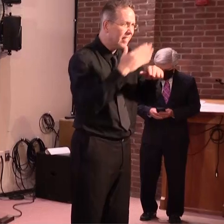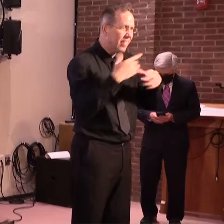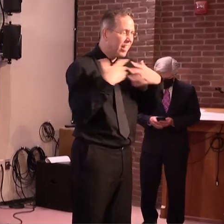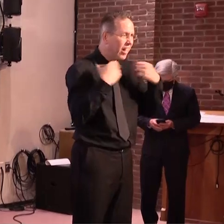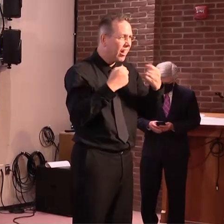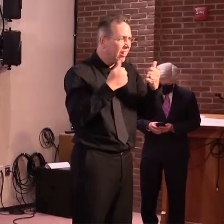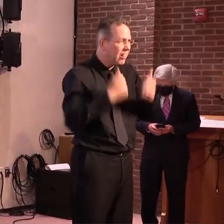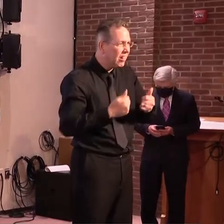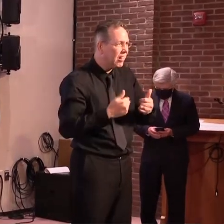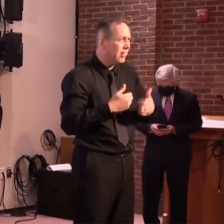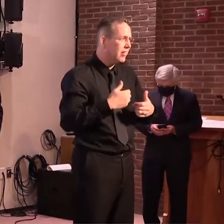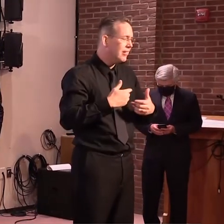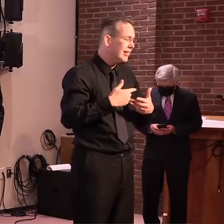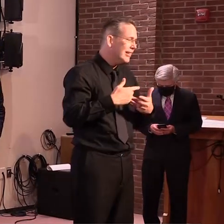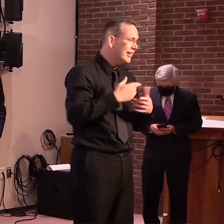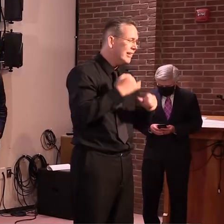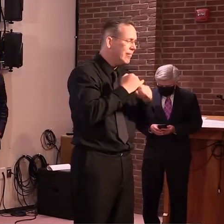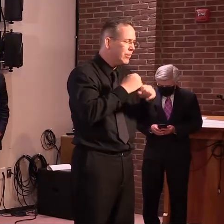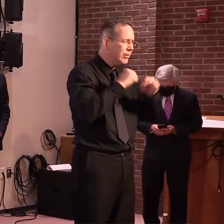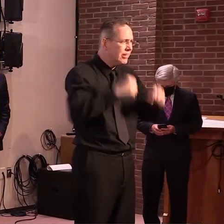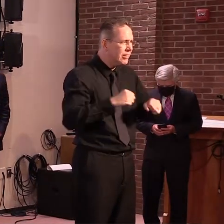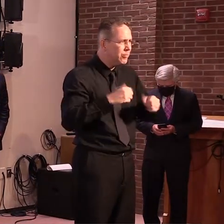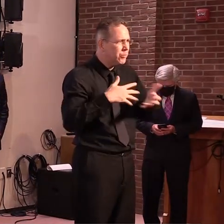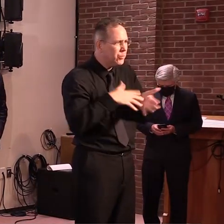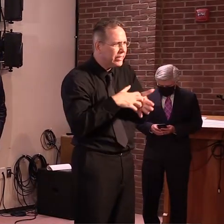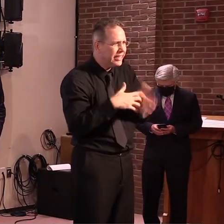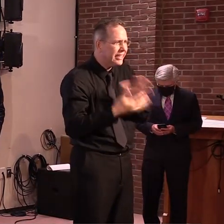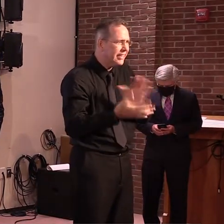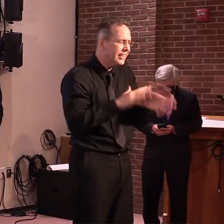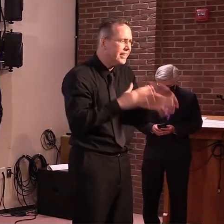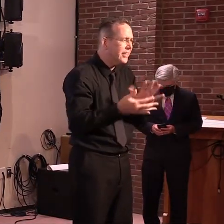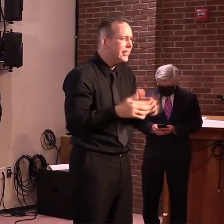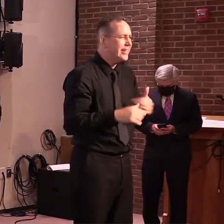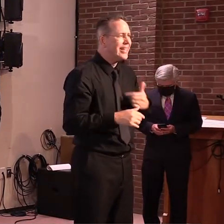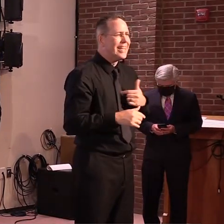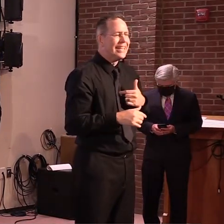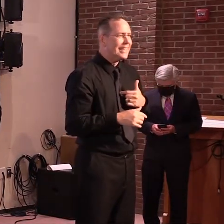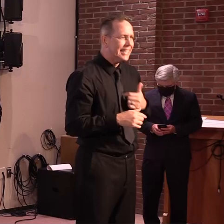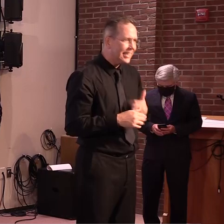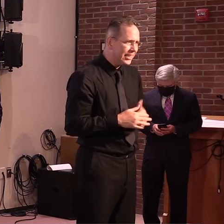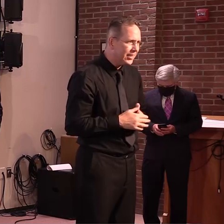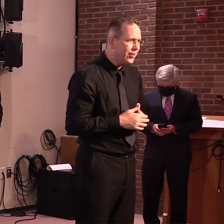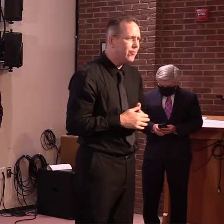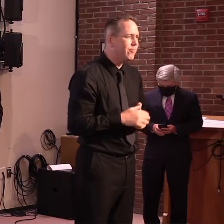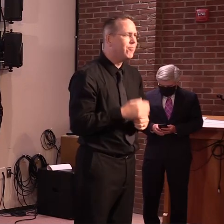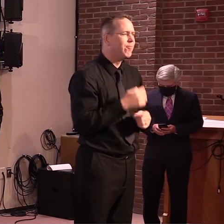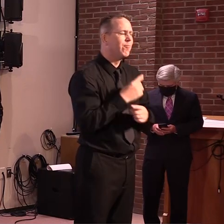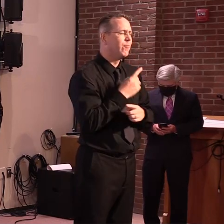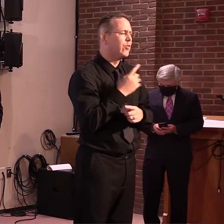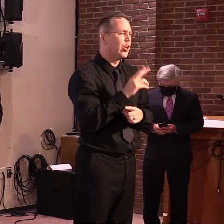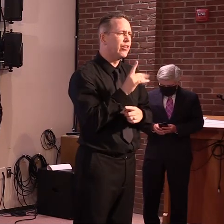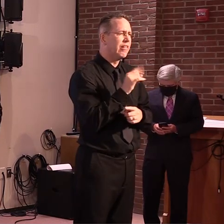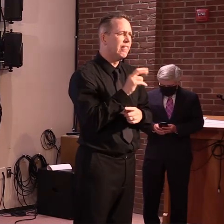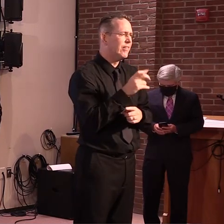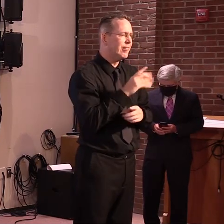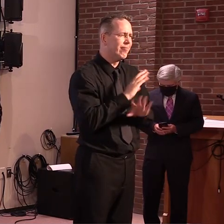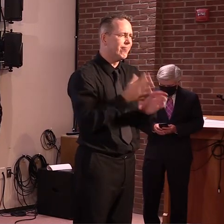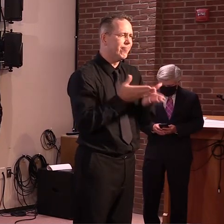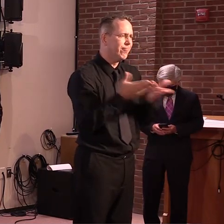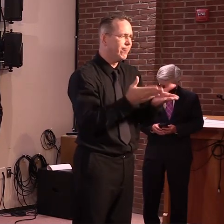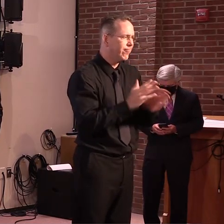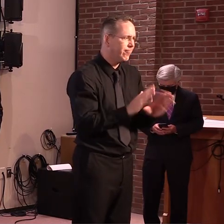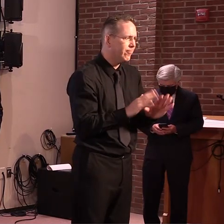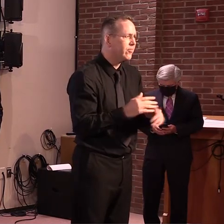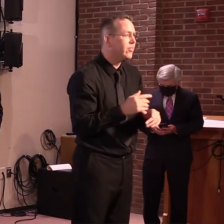Now, as things look better and better across the state, this exact question comes up